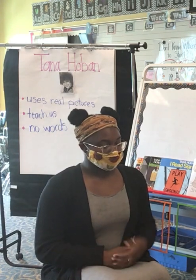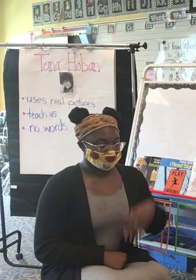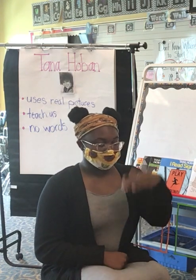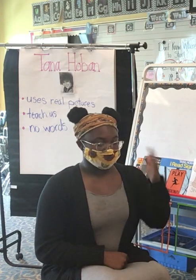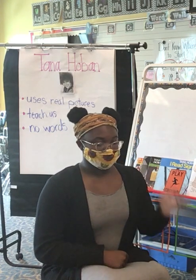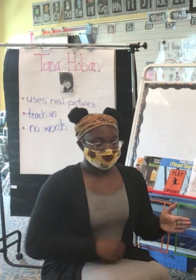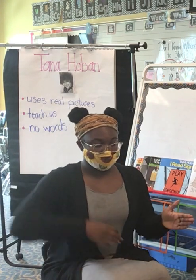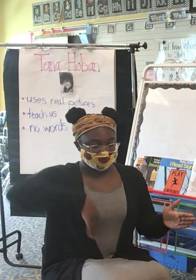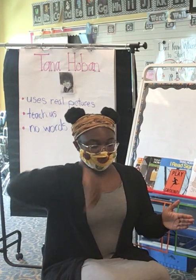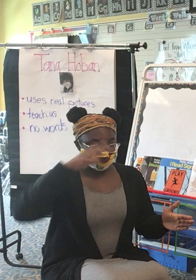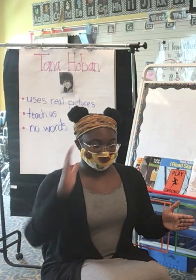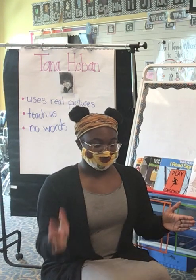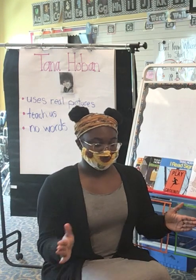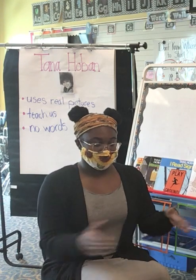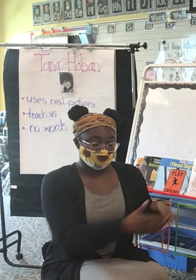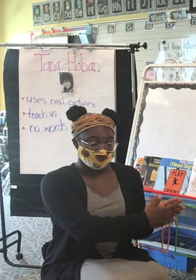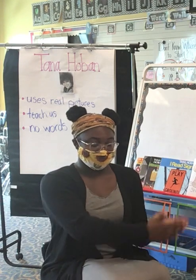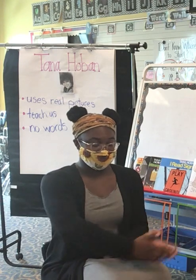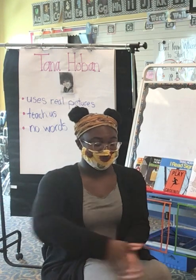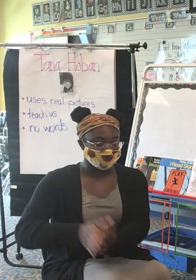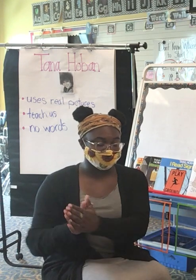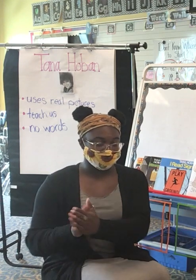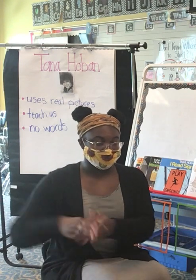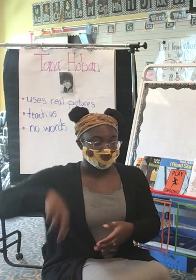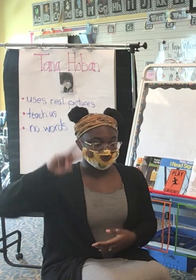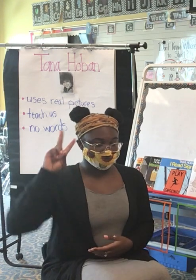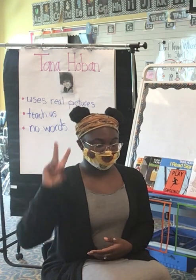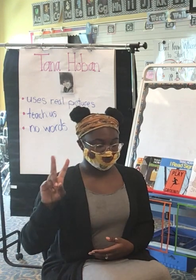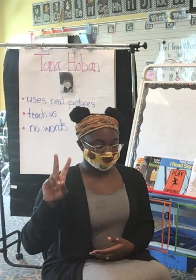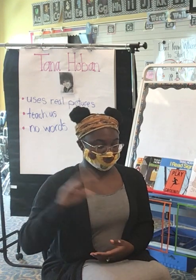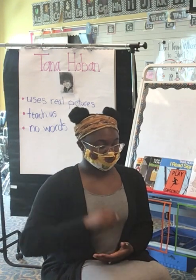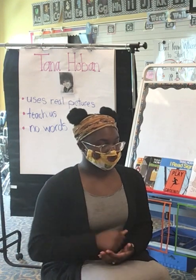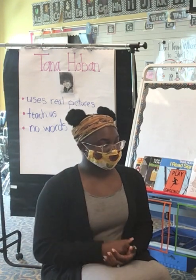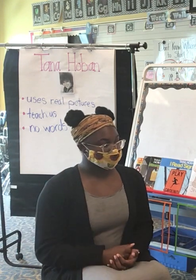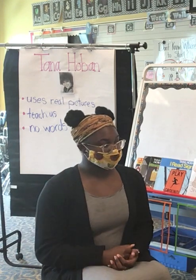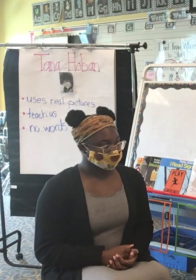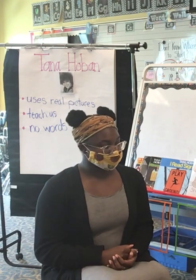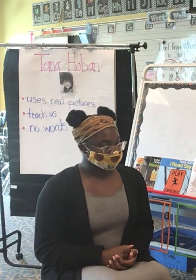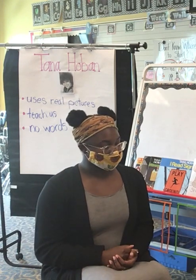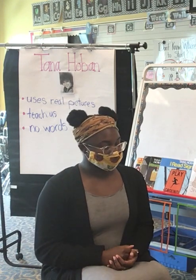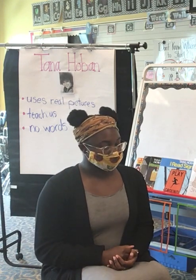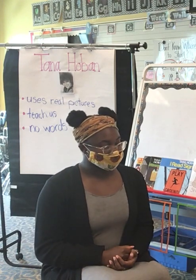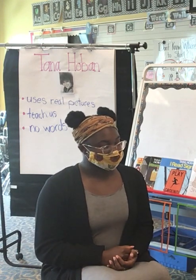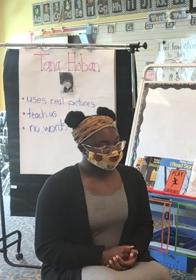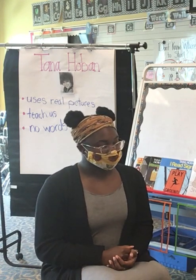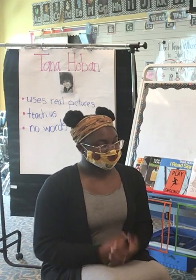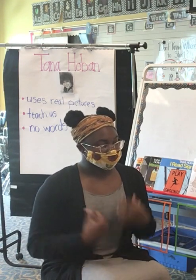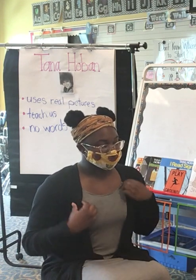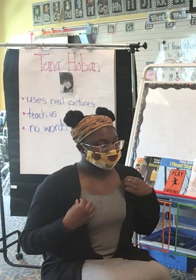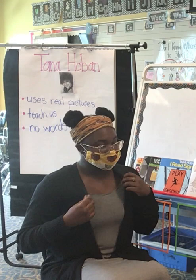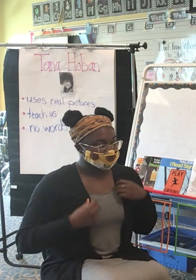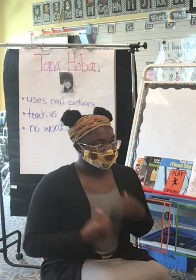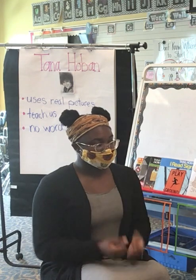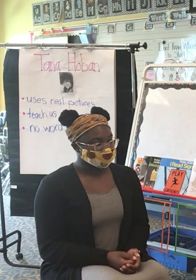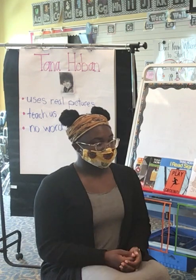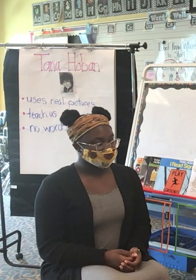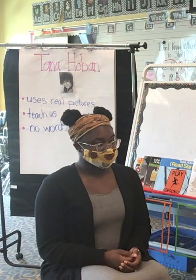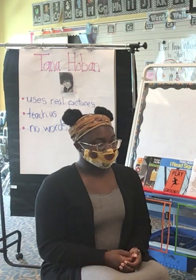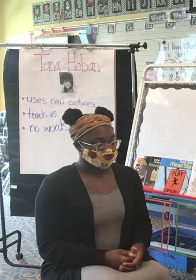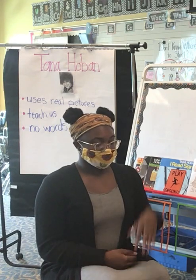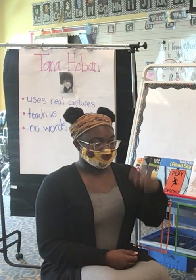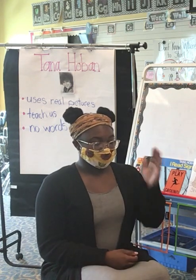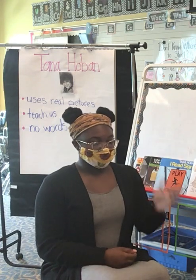siren? Siren, siren, two. Okay, and the last one is gray